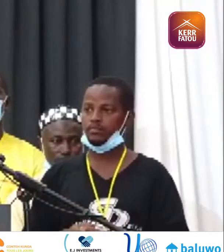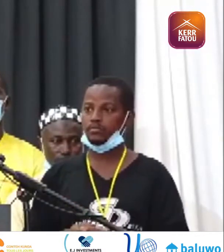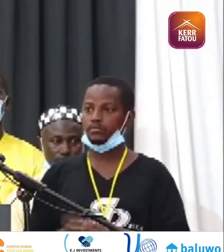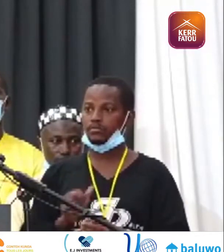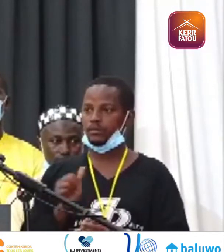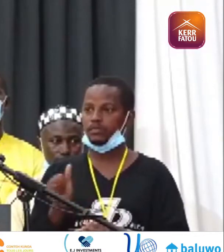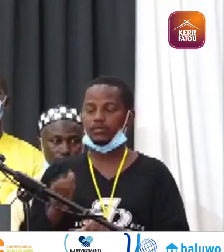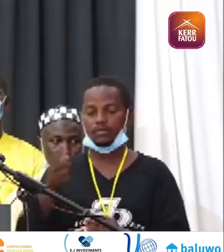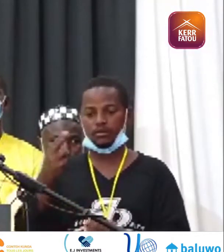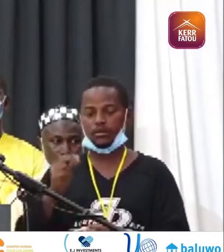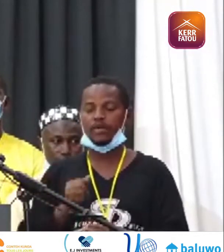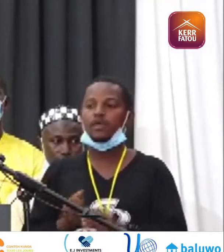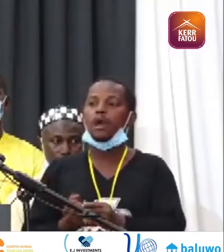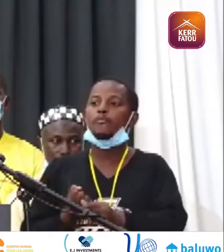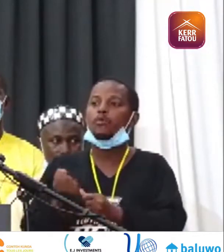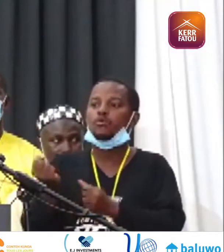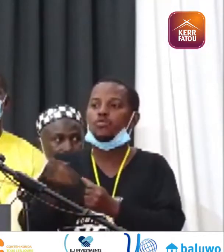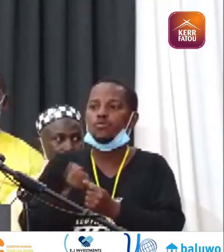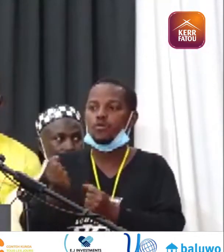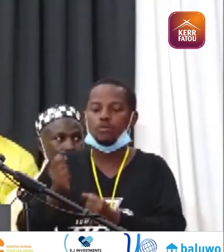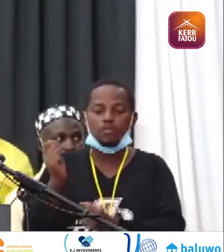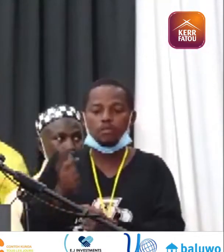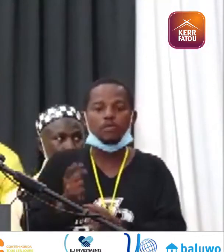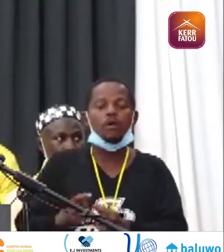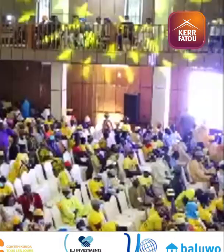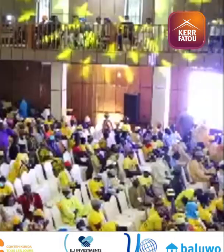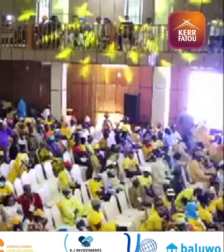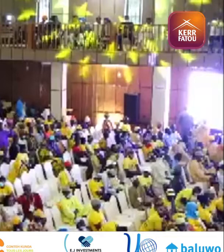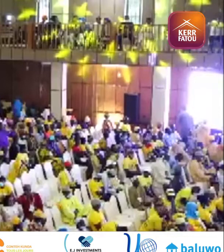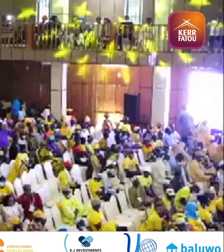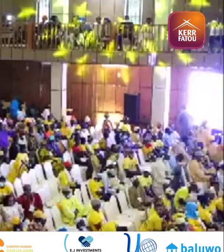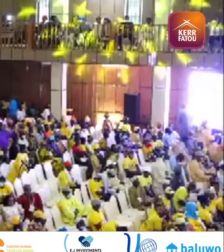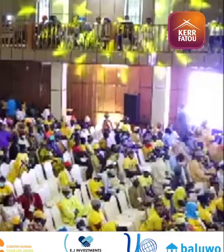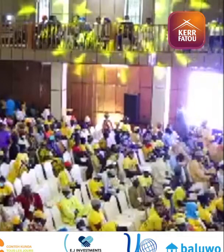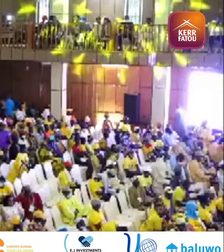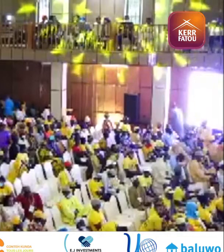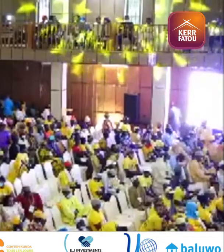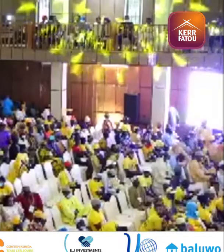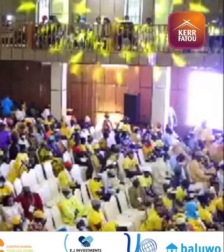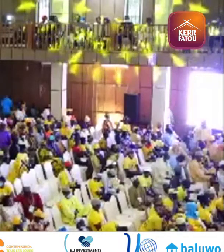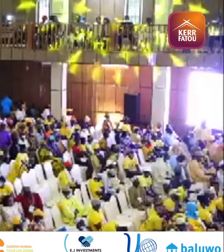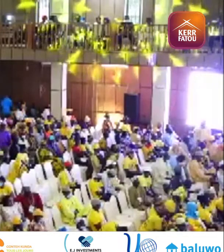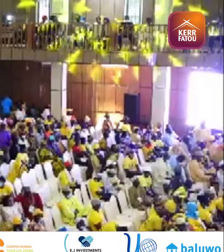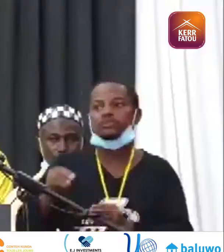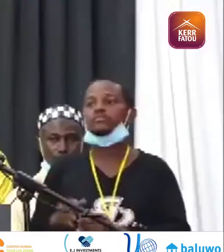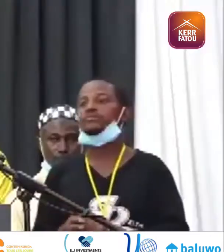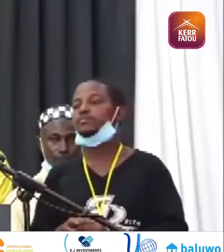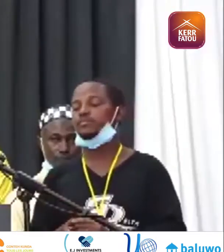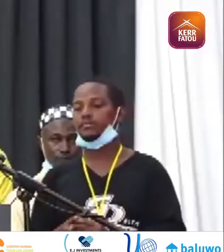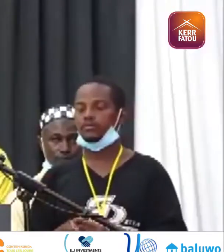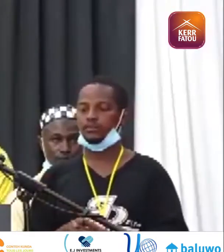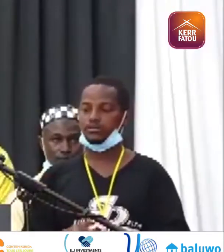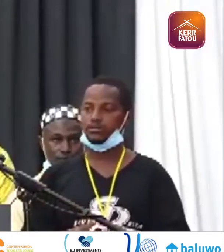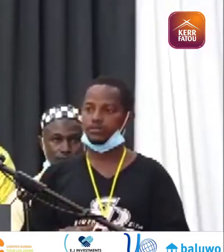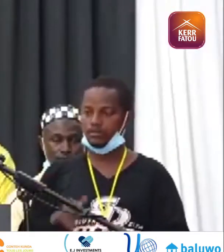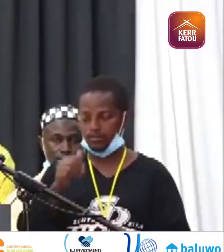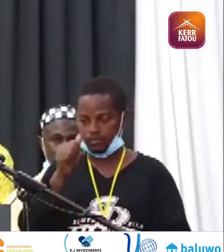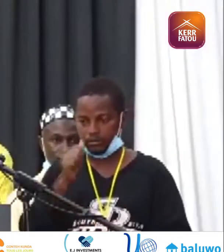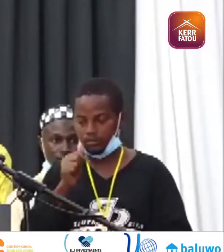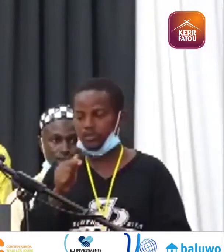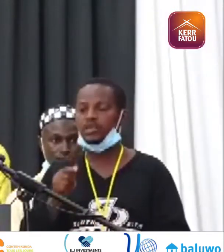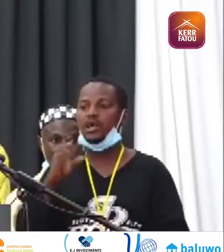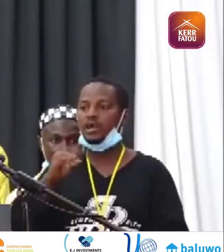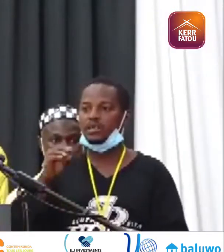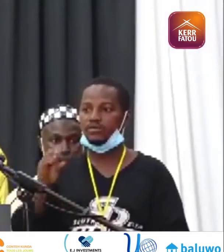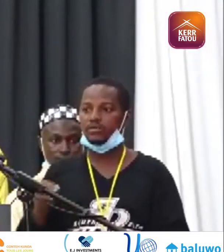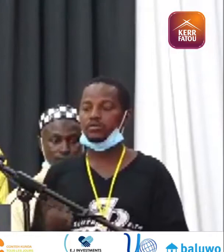in the hiring of vehicles, funding regional constituency and ward programs, And these